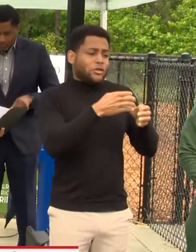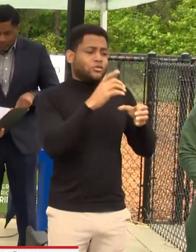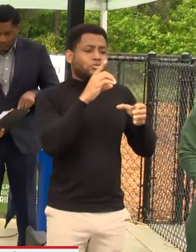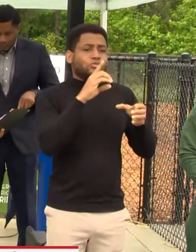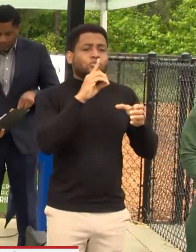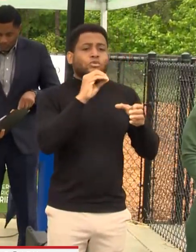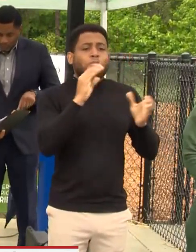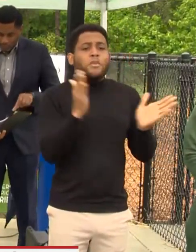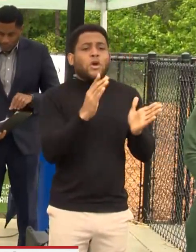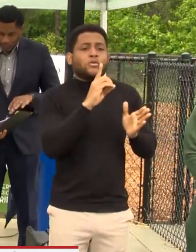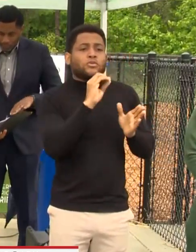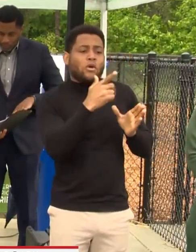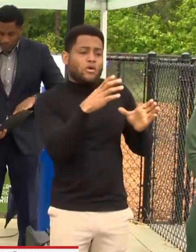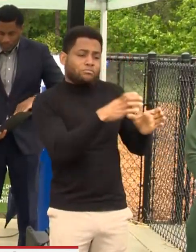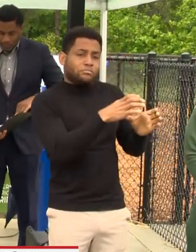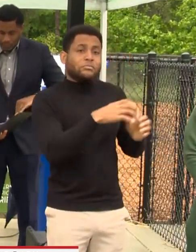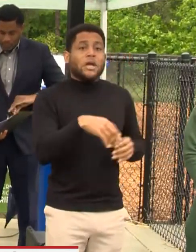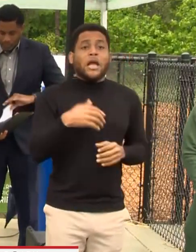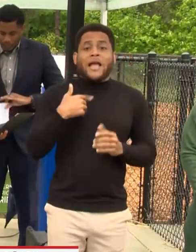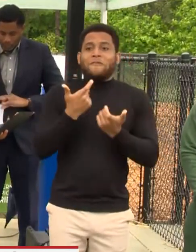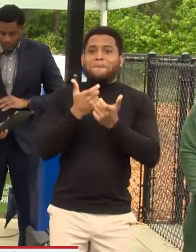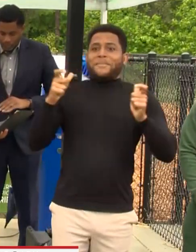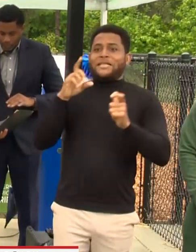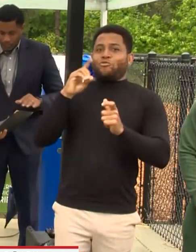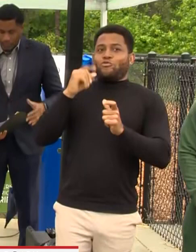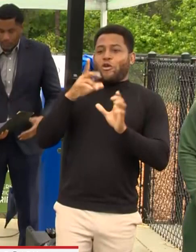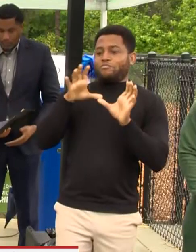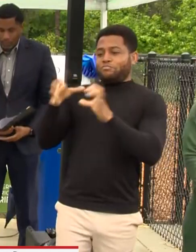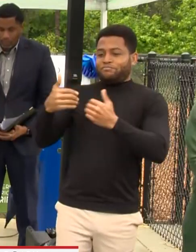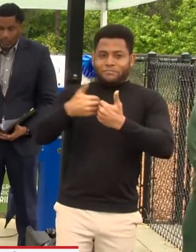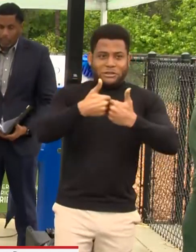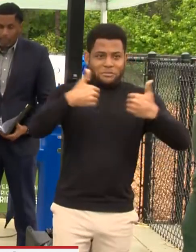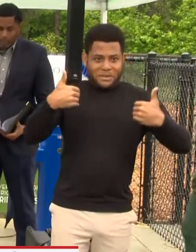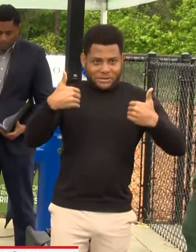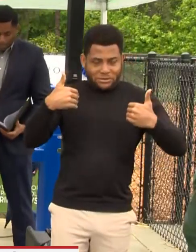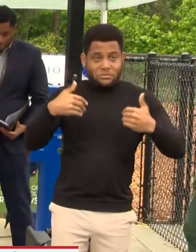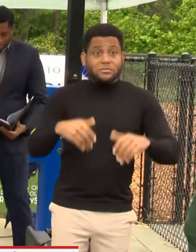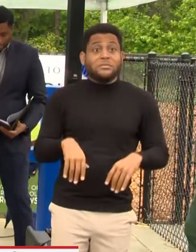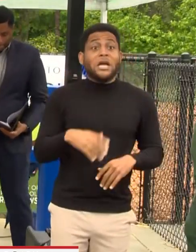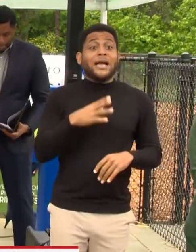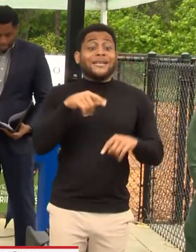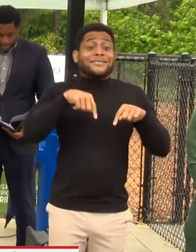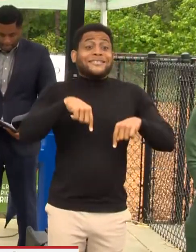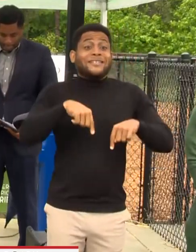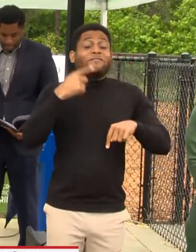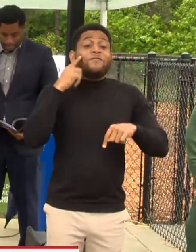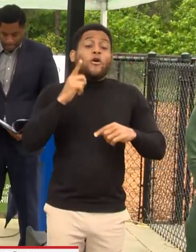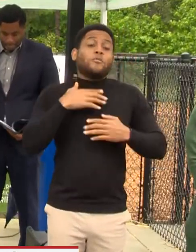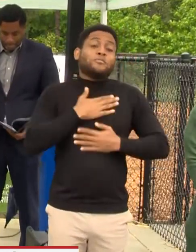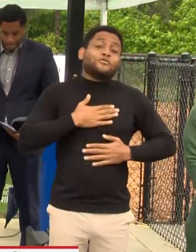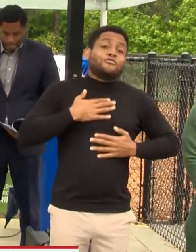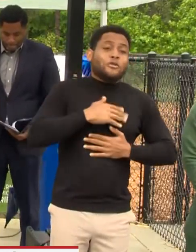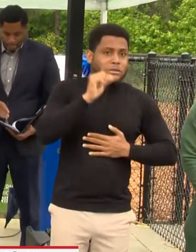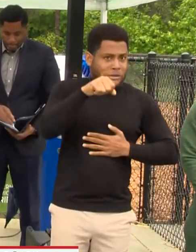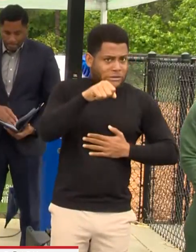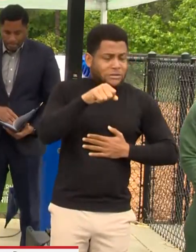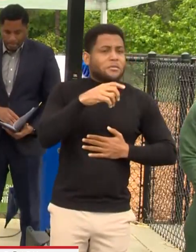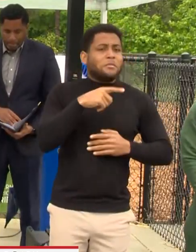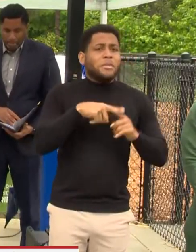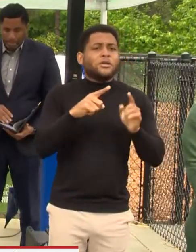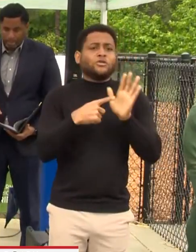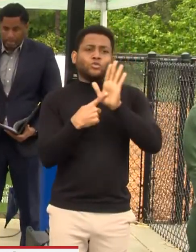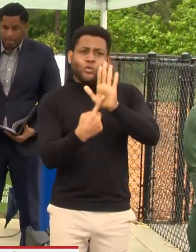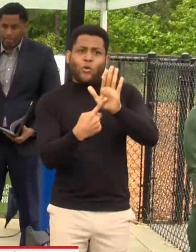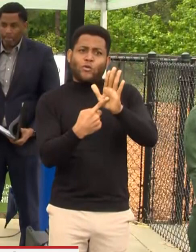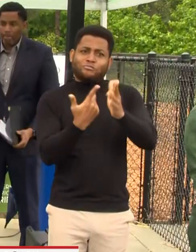friends. And this dog park is not just a recreational space. It's part of our commitment to accessibility. And we know